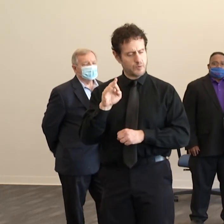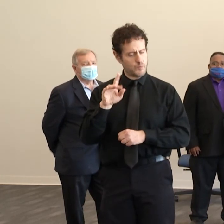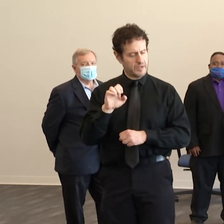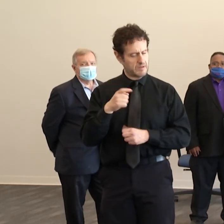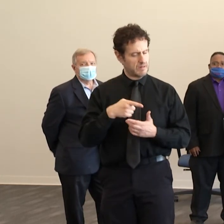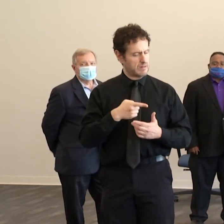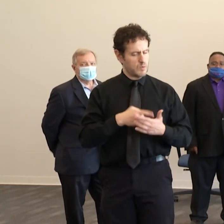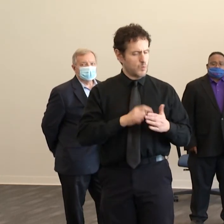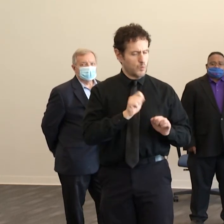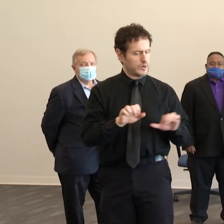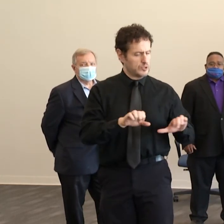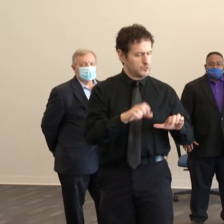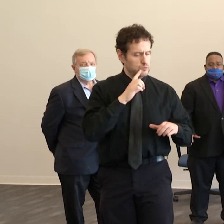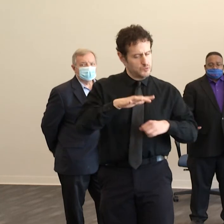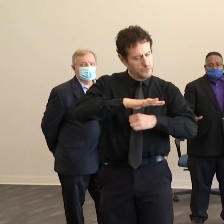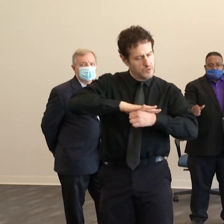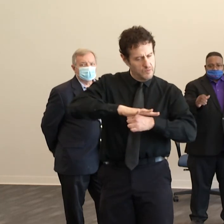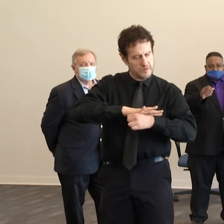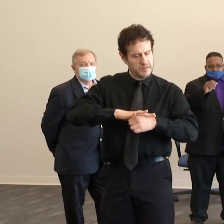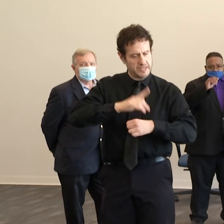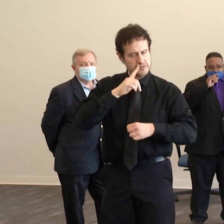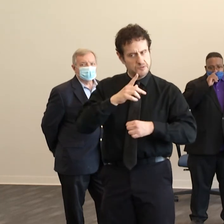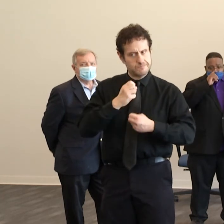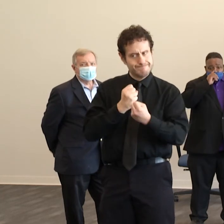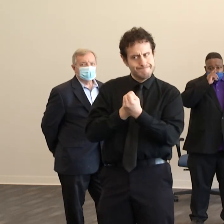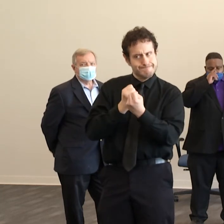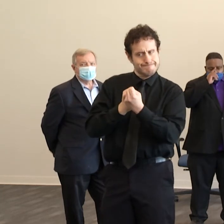do locally to sort of